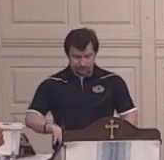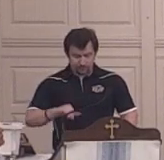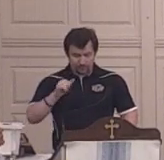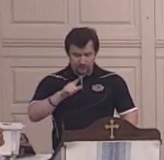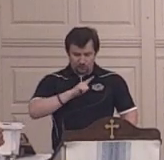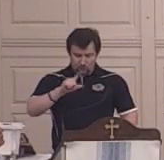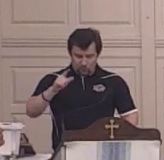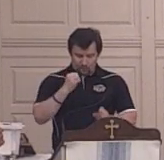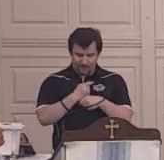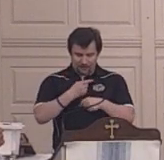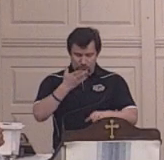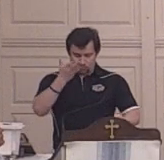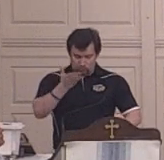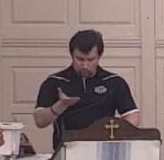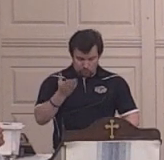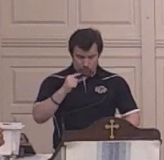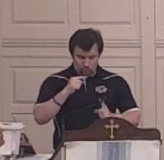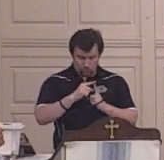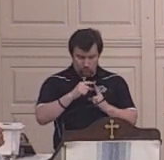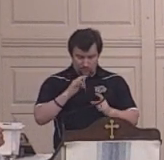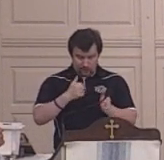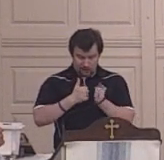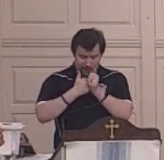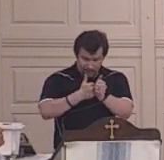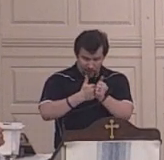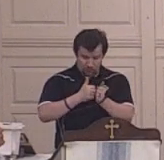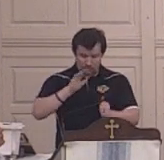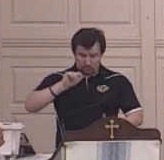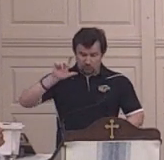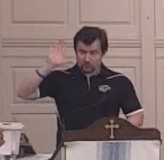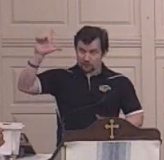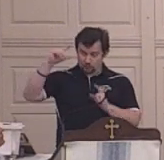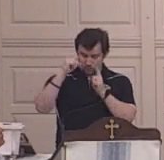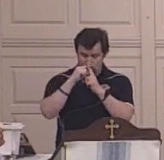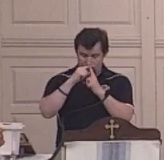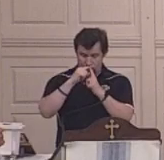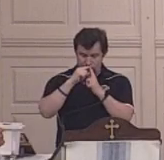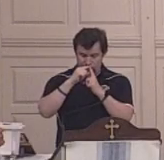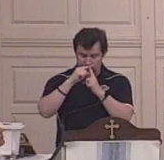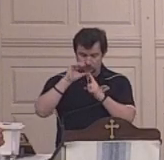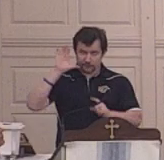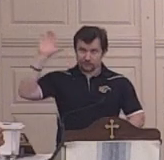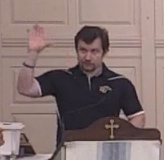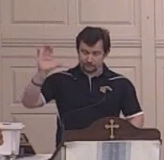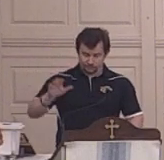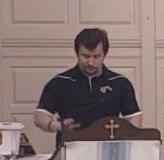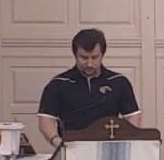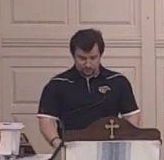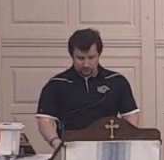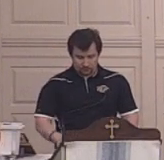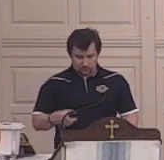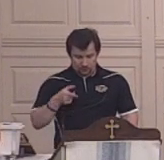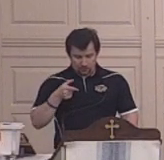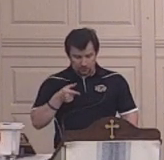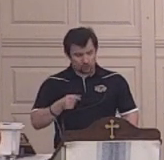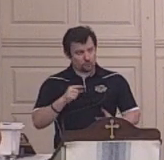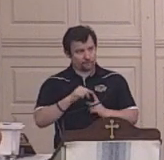the covenant that the Lord has made with you, in accordance with all these words of his."